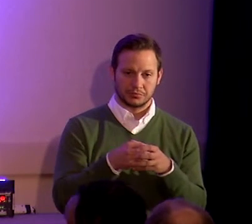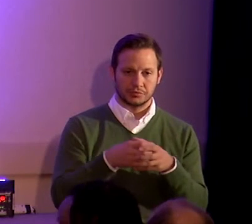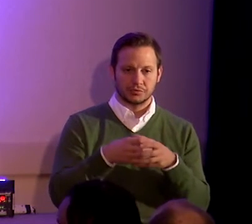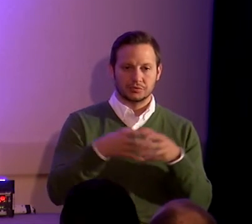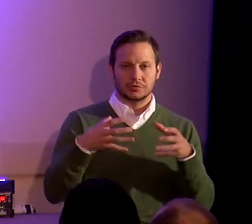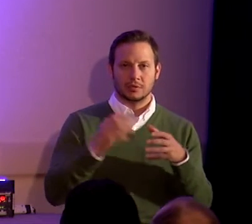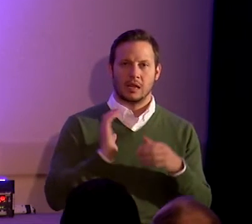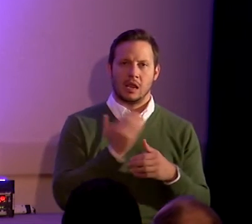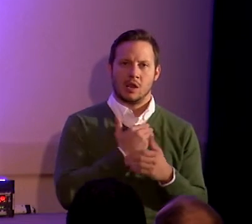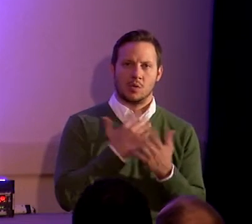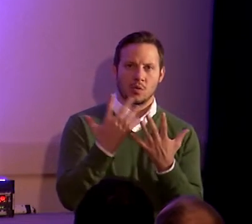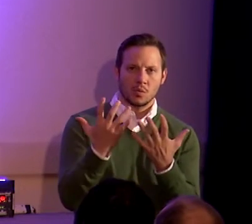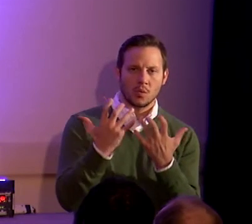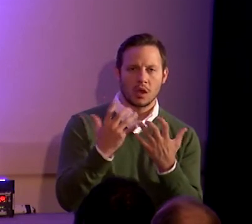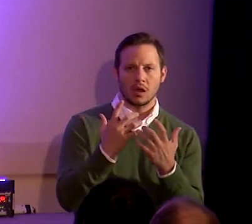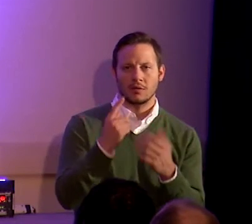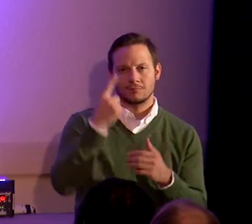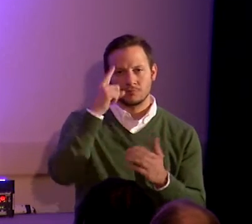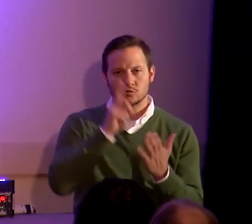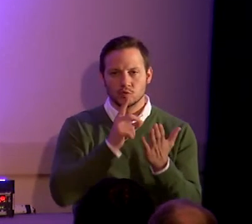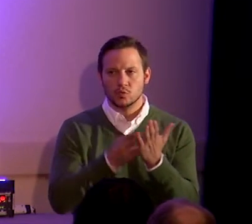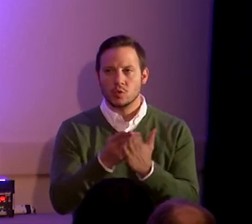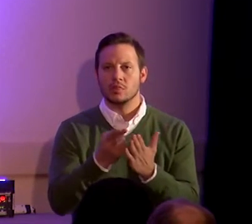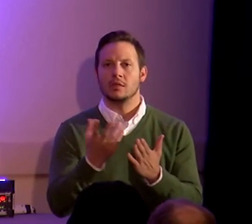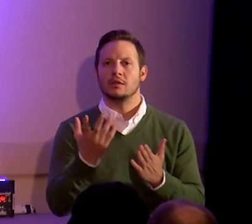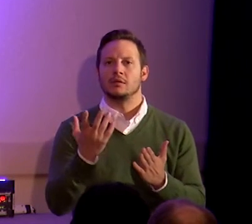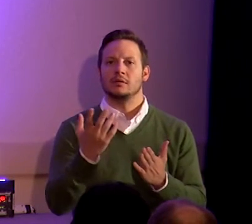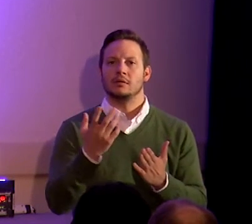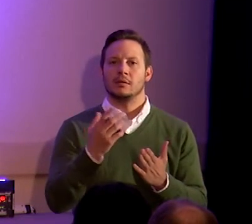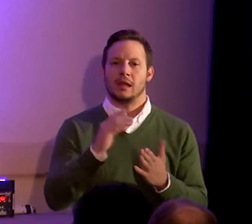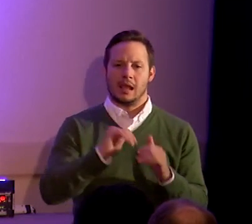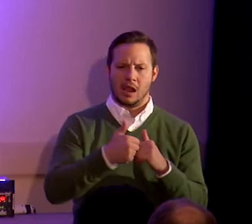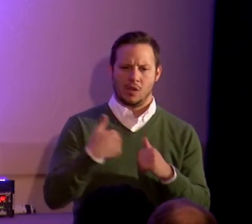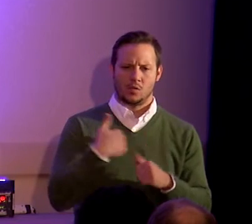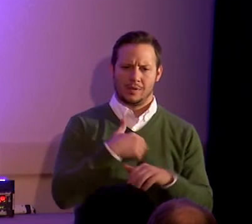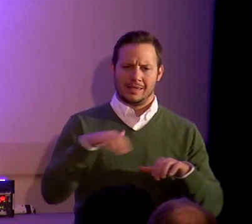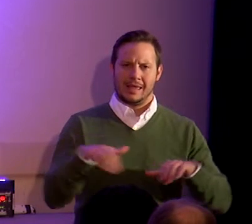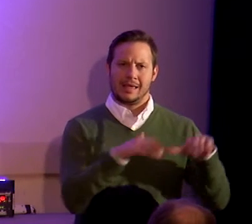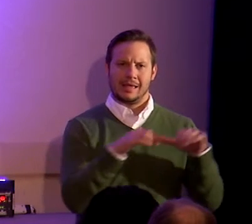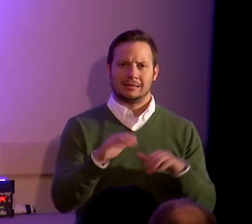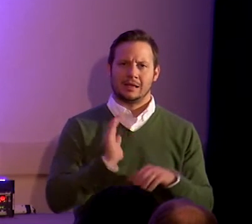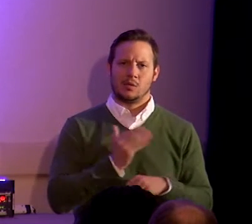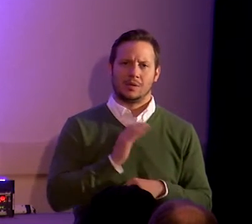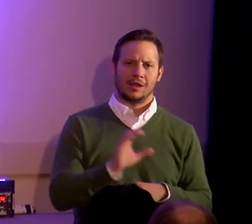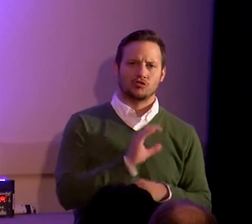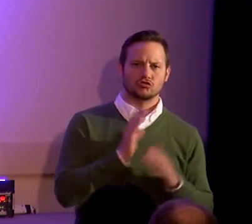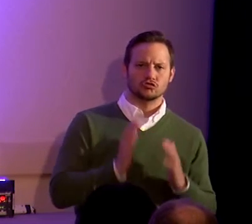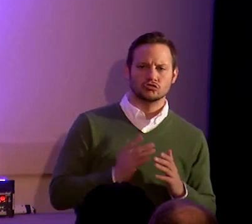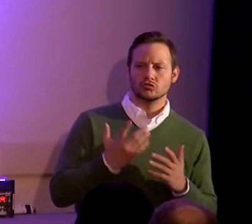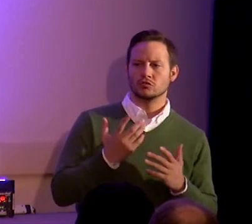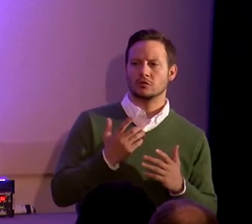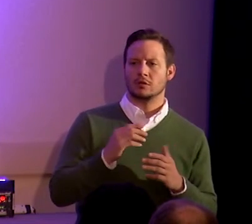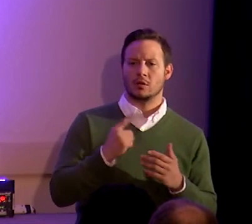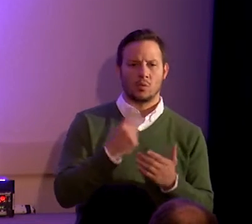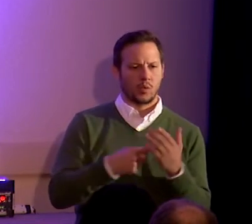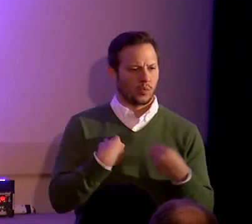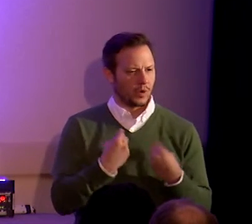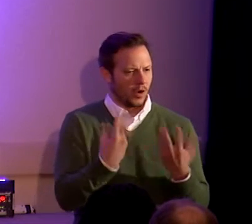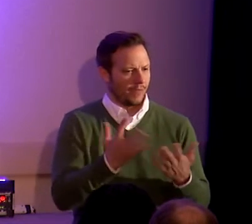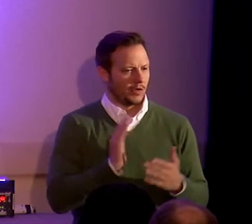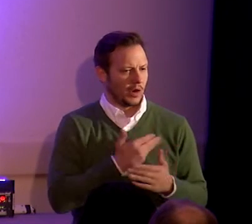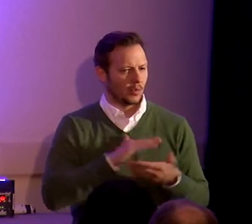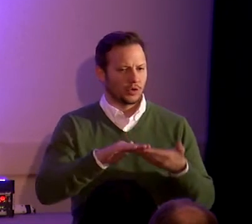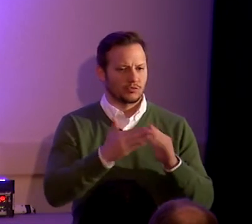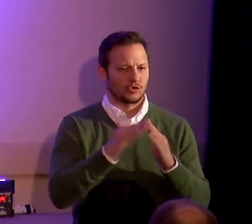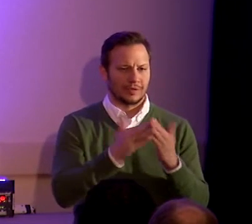truth, the good character with which we conduct ourselves, and the value we offer to our community, these things are no